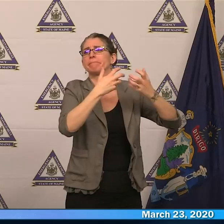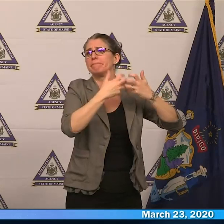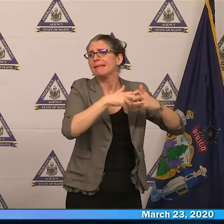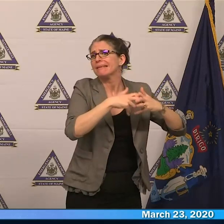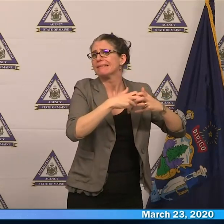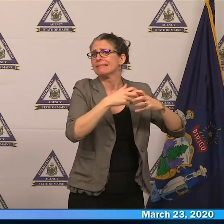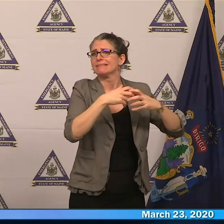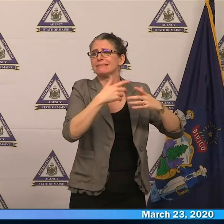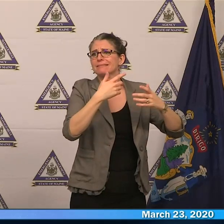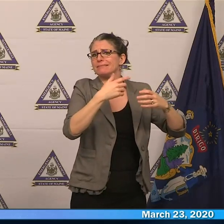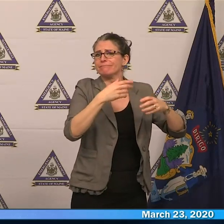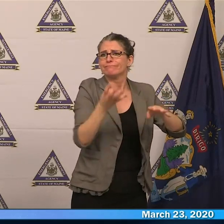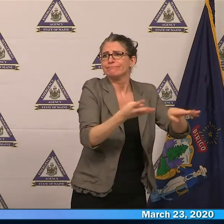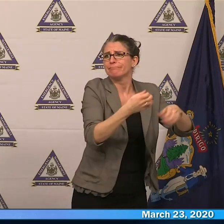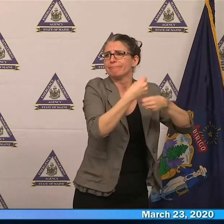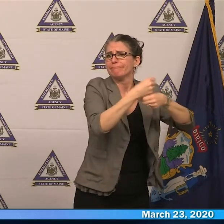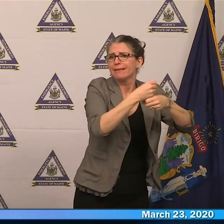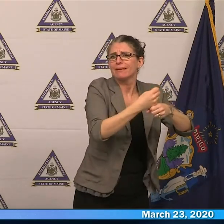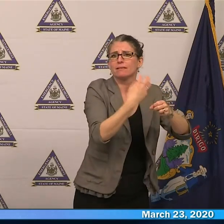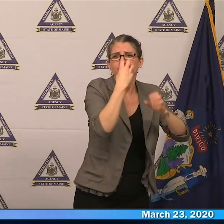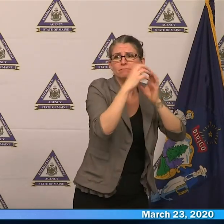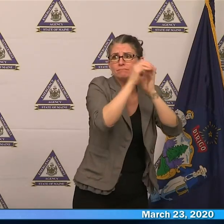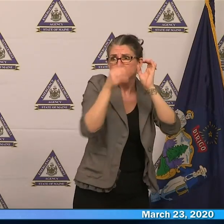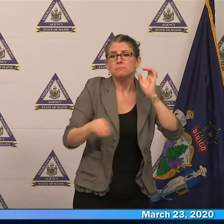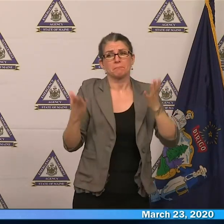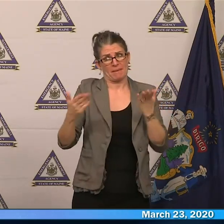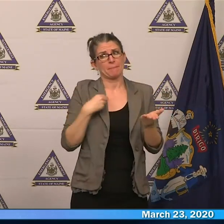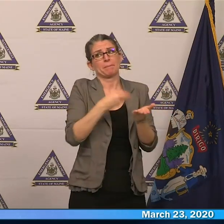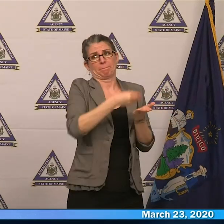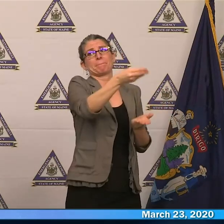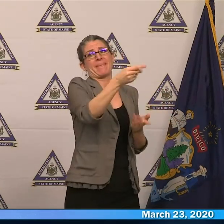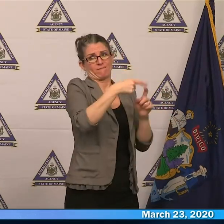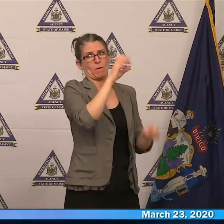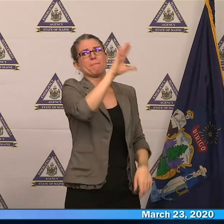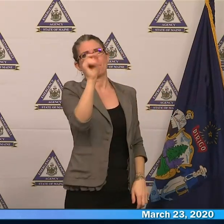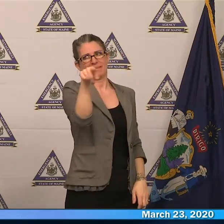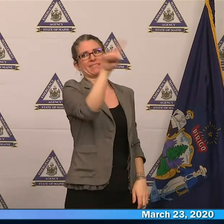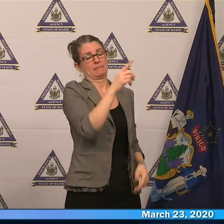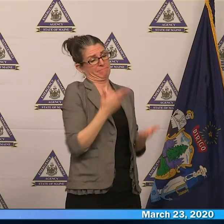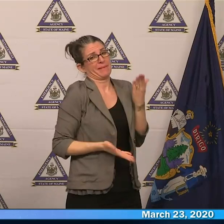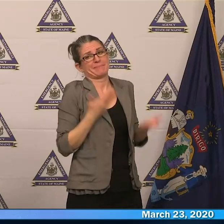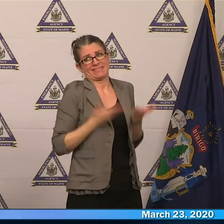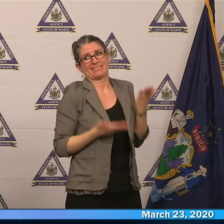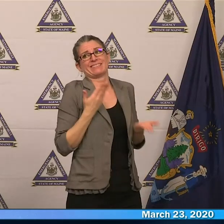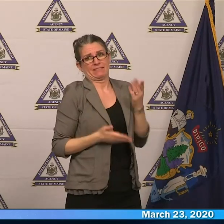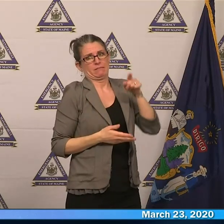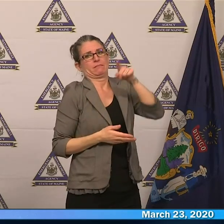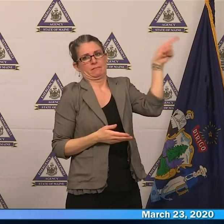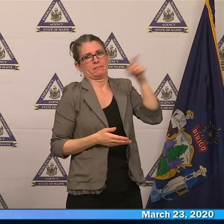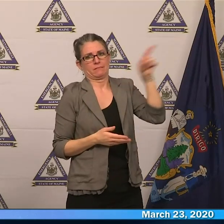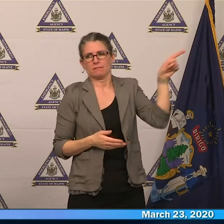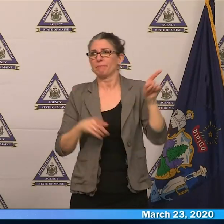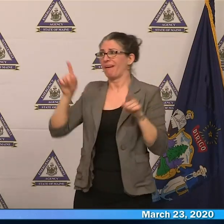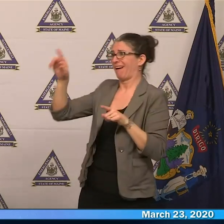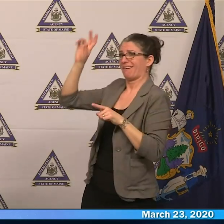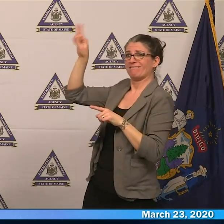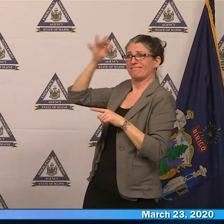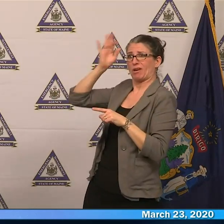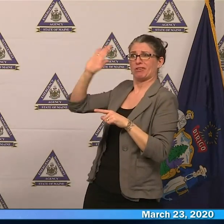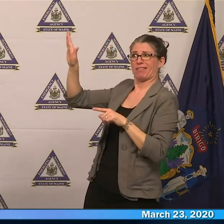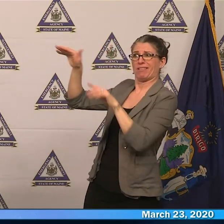include everything up to additional purchases. We're looking at that as well, working with different suppliers as well. But those are the latest numbers on what we've